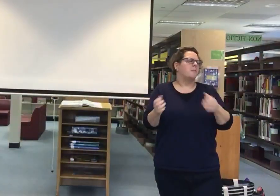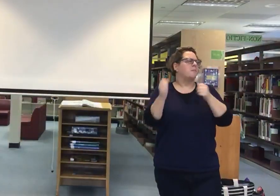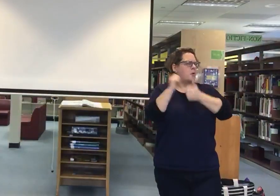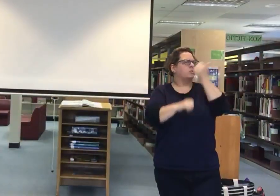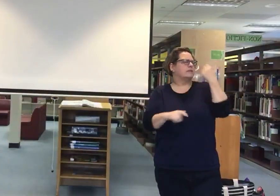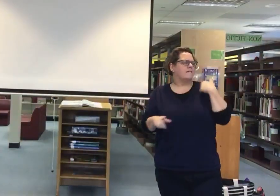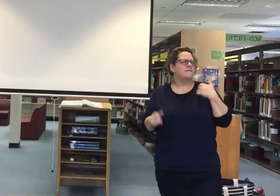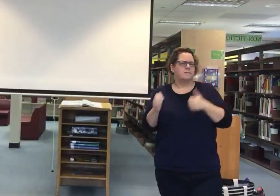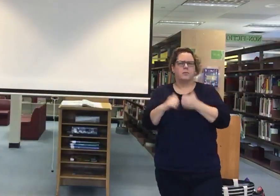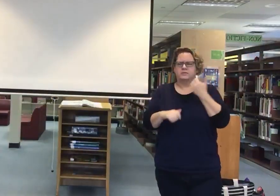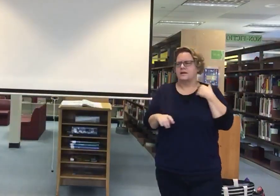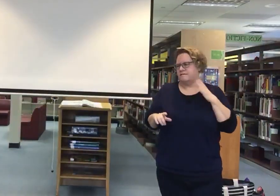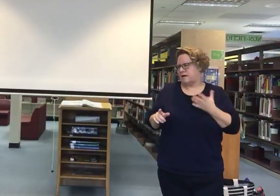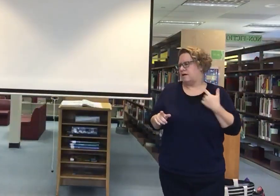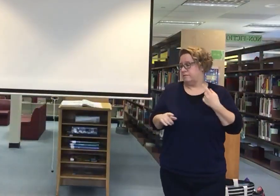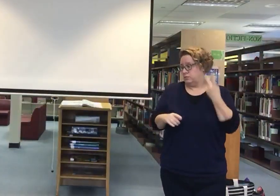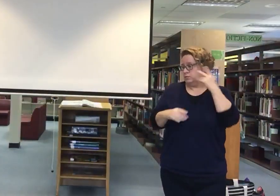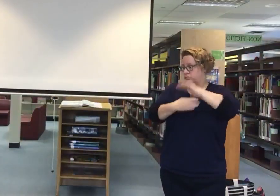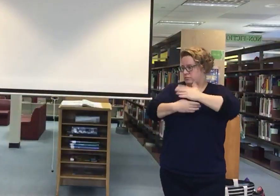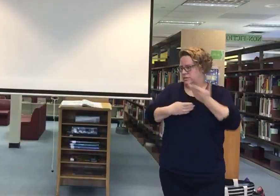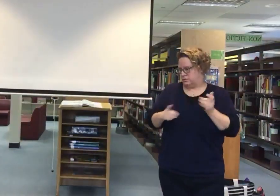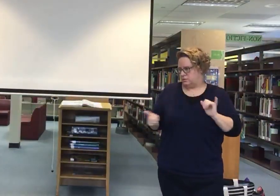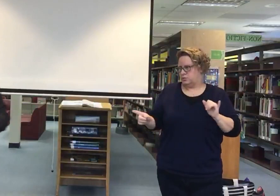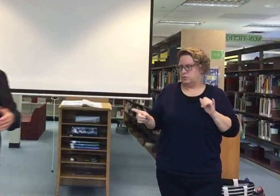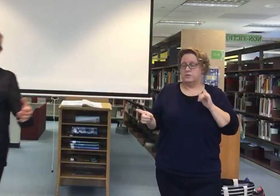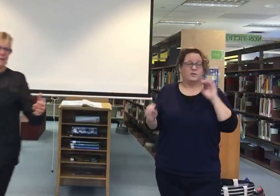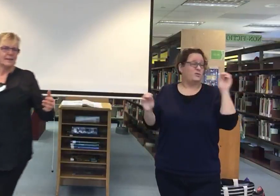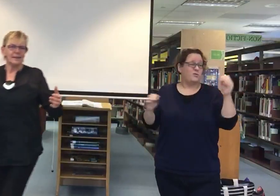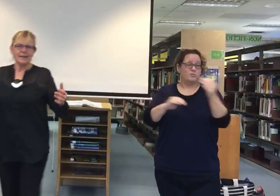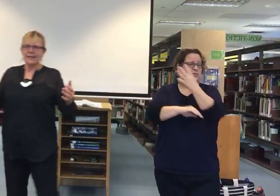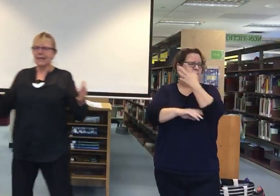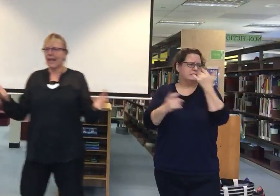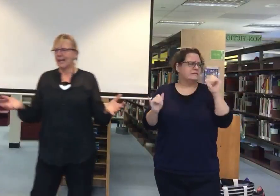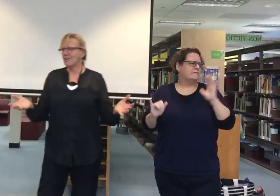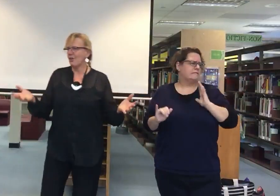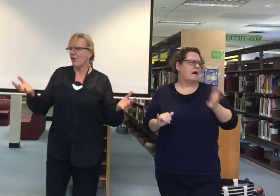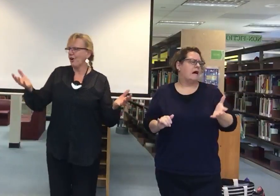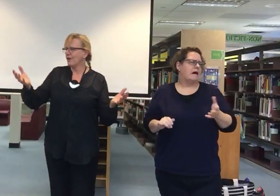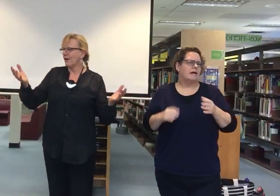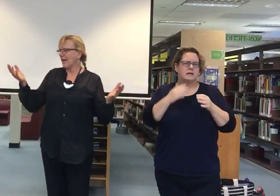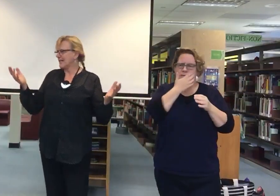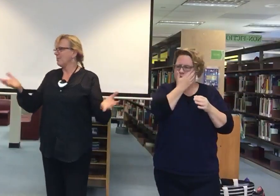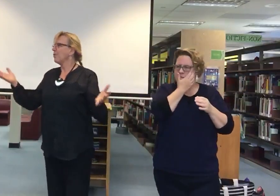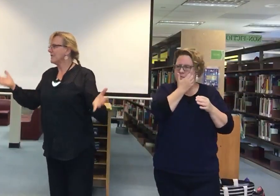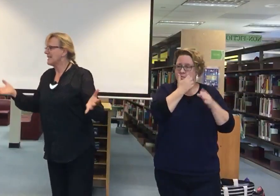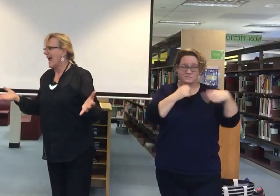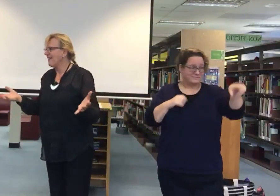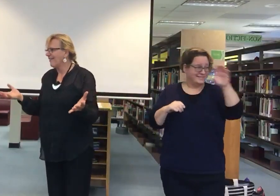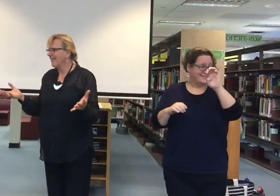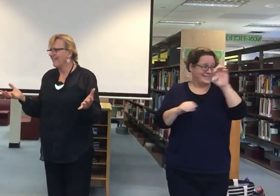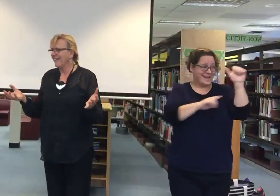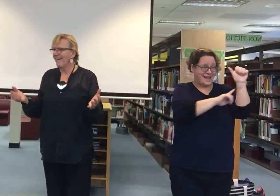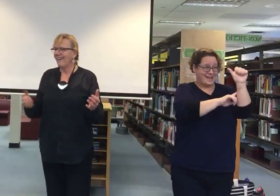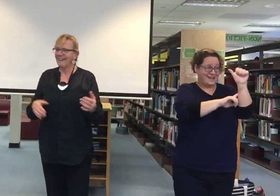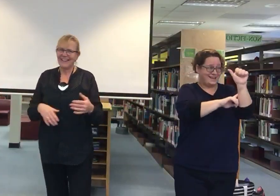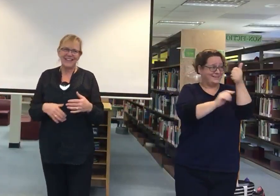computers here. So I think without a projector, EAs or support